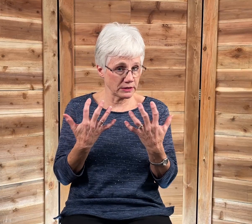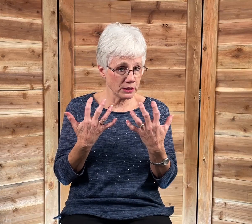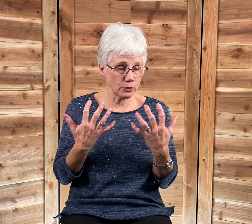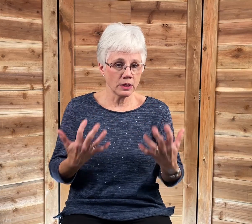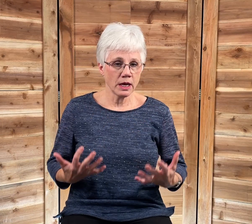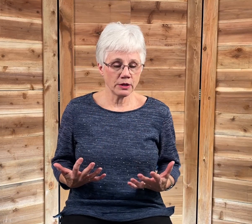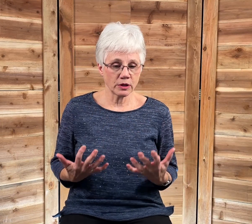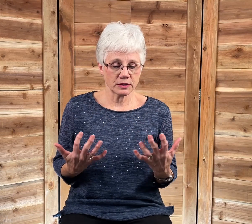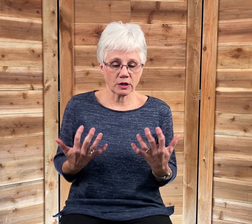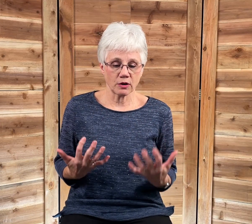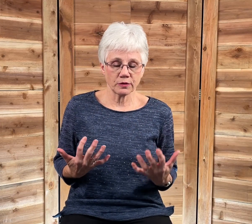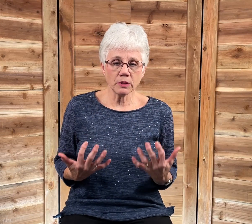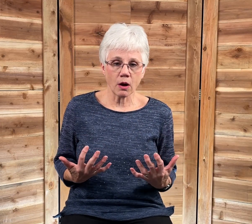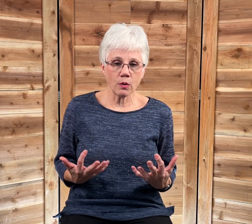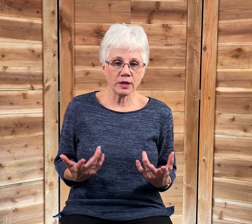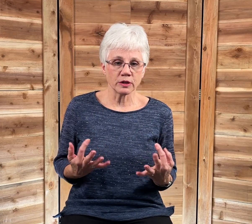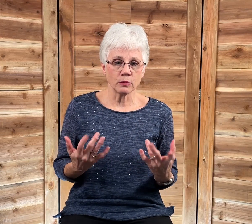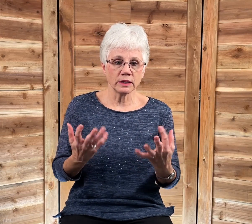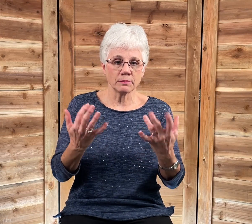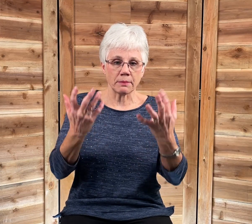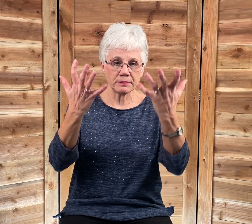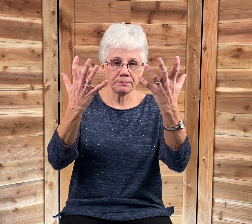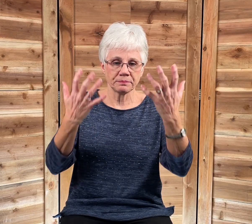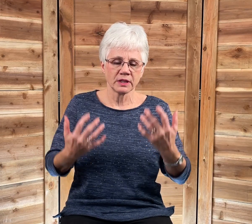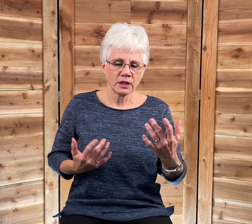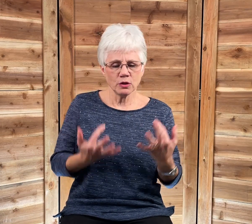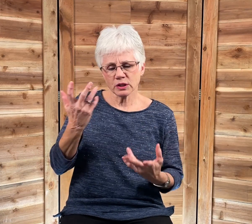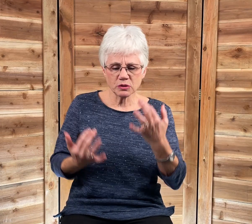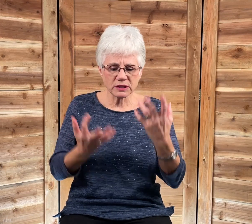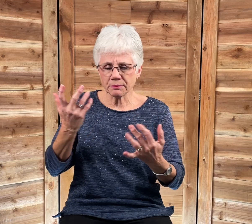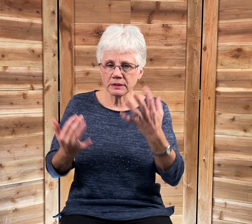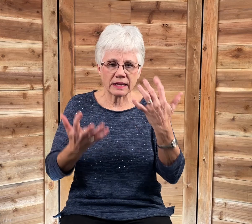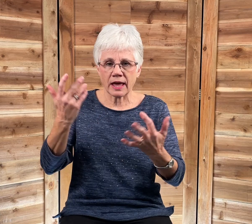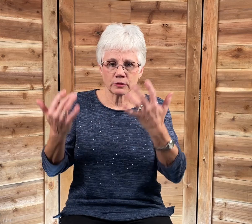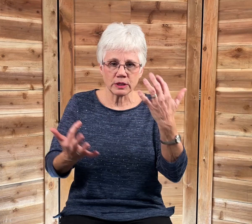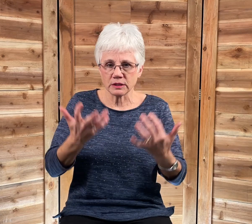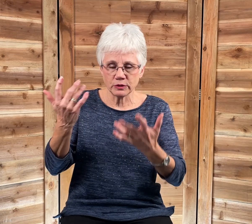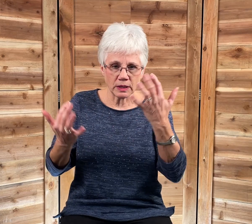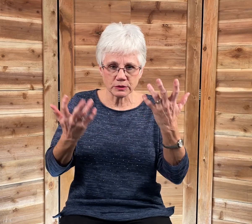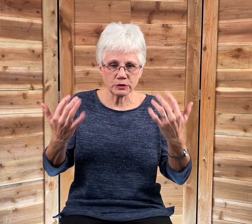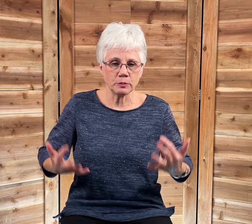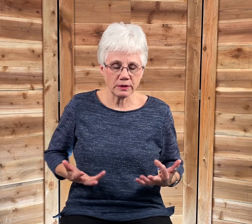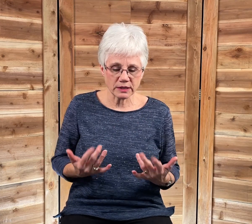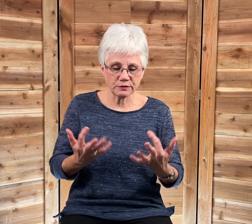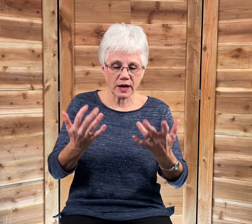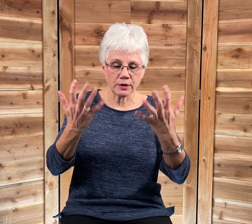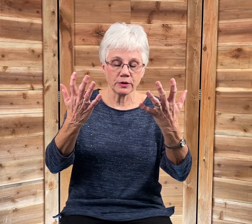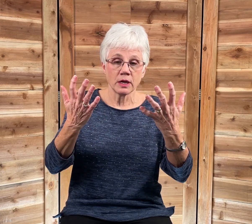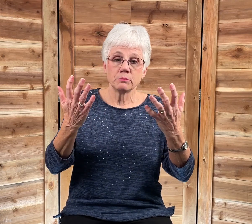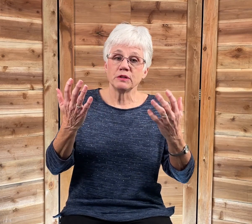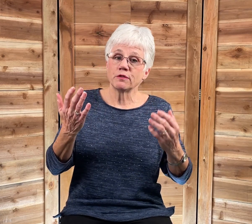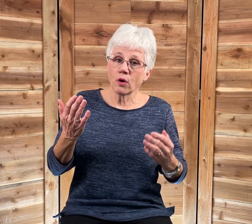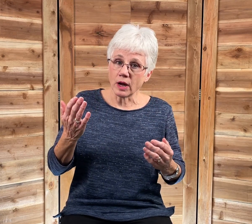to be facing you, and you're going to start from low, and you're going to wiggle them up. You could do something like that crazy if you want to too, but that's